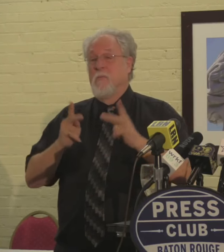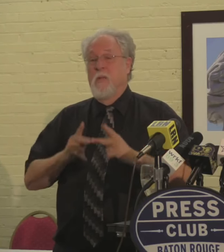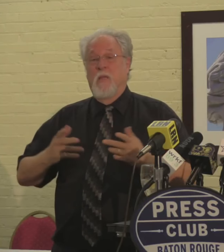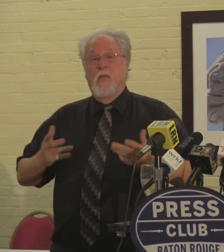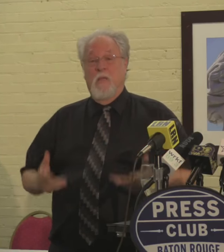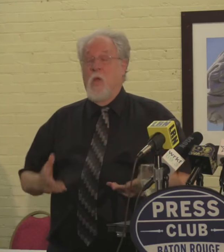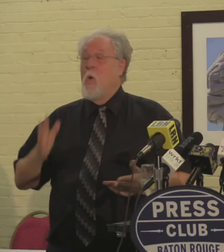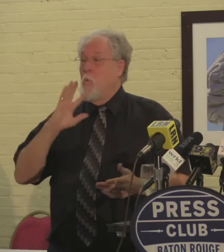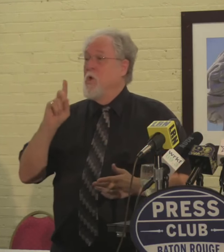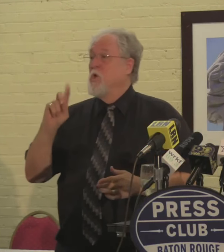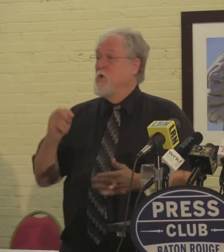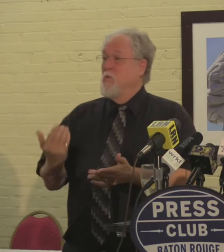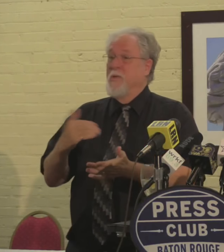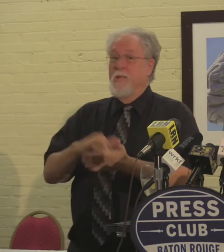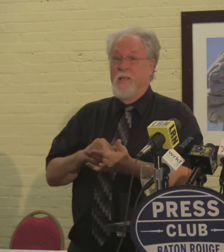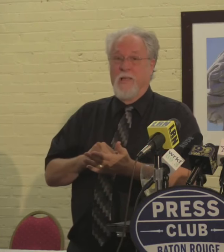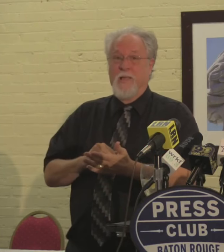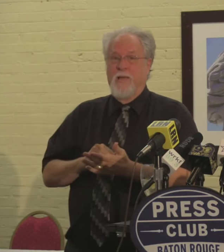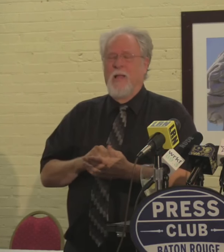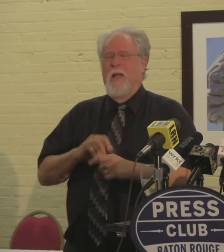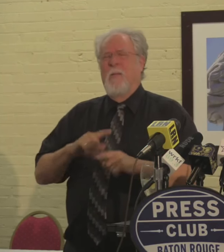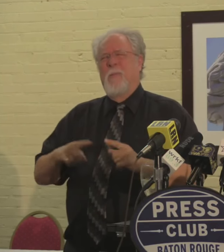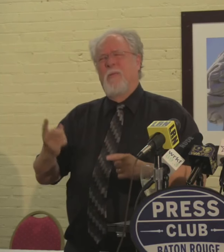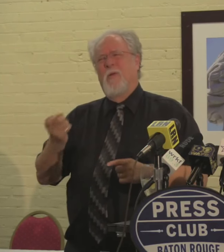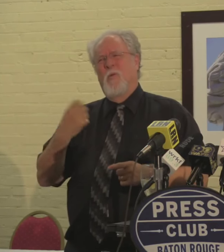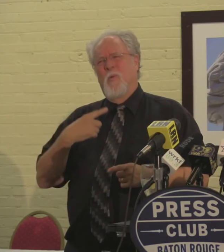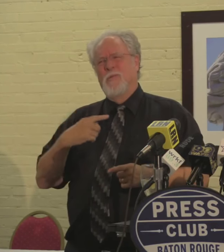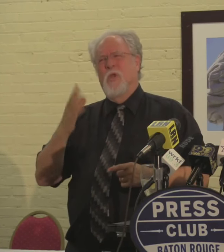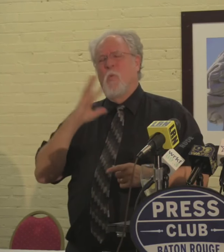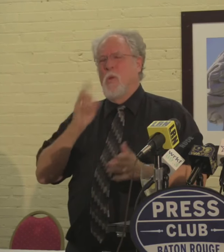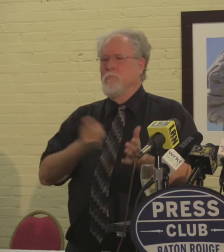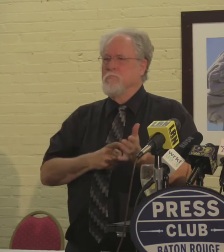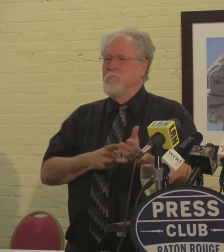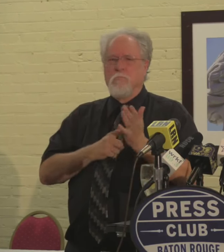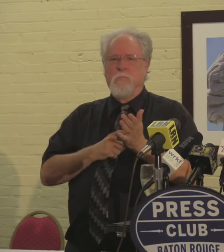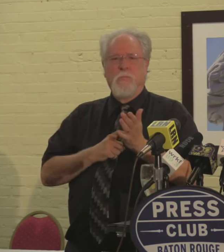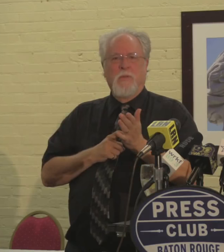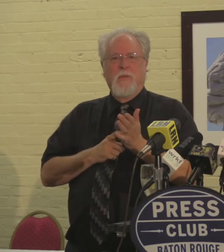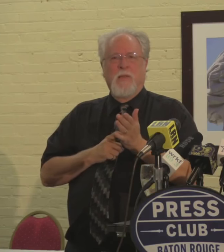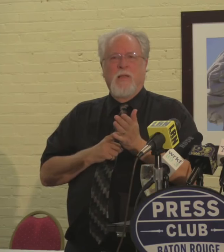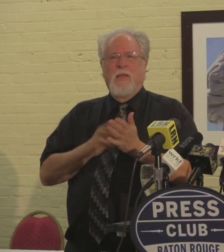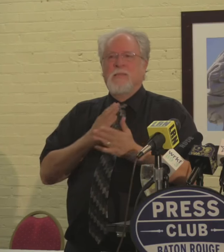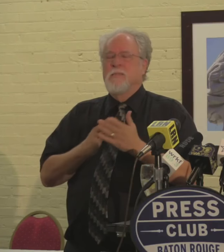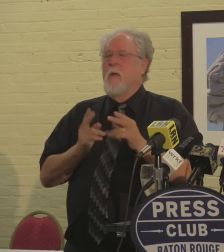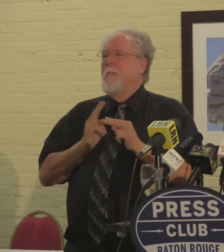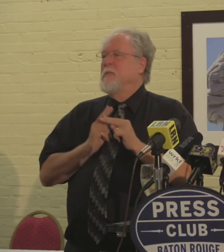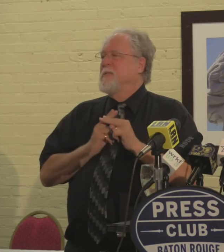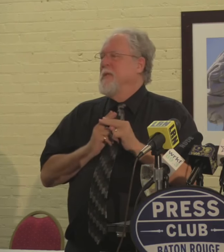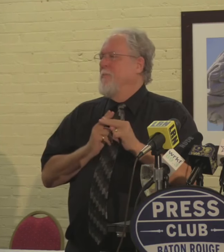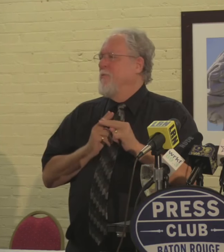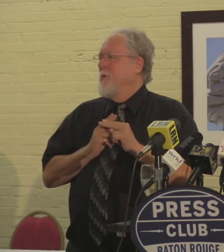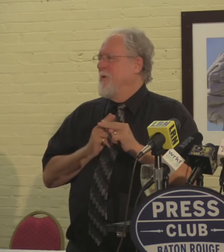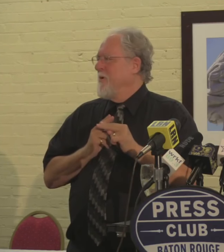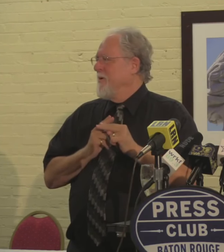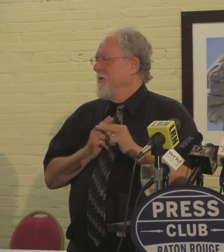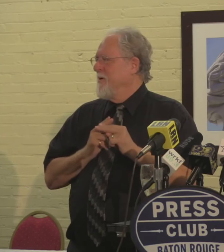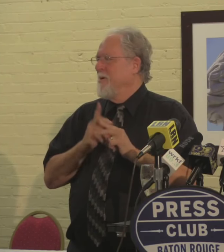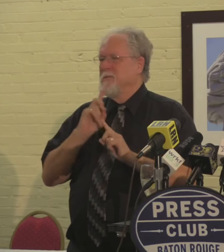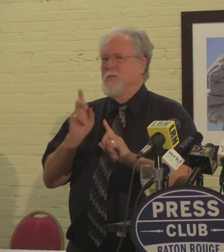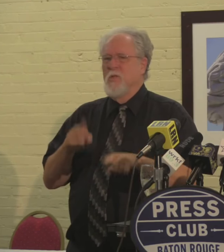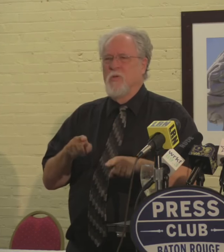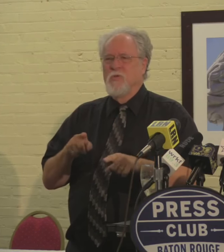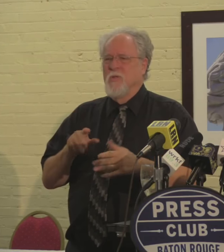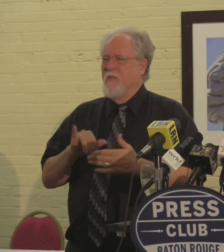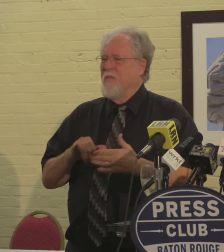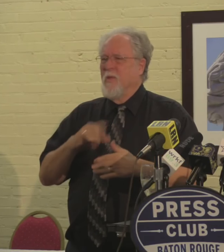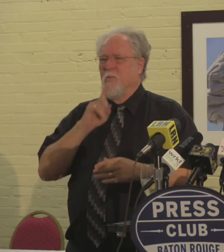going to get this done again. The question is whether they're going to insist on some temporary solution